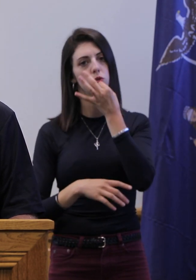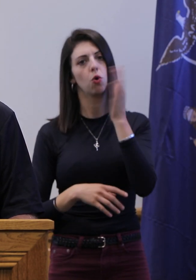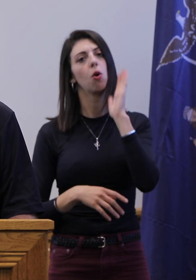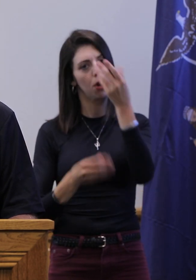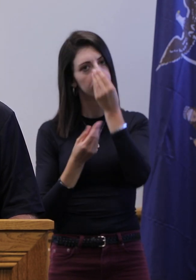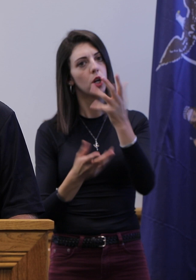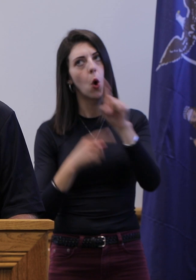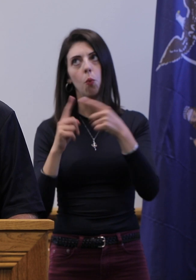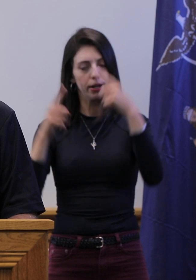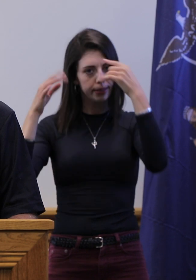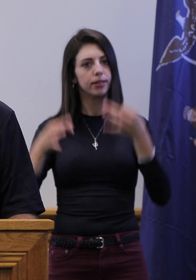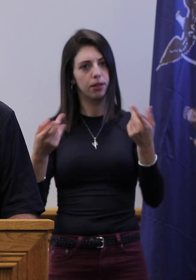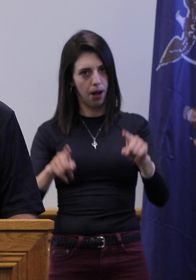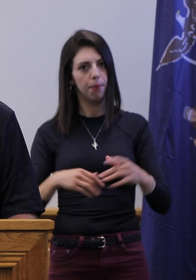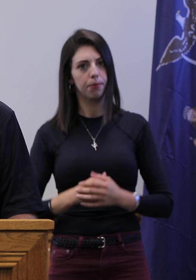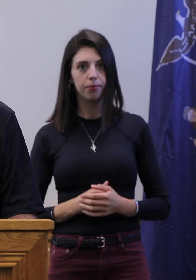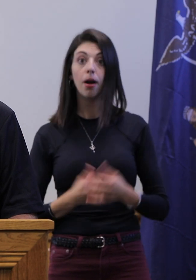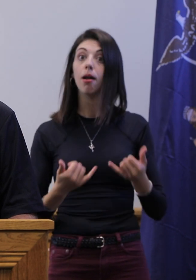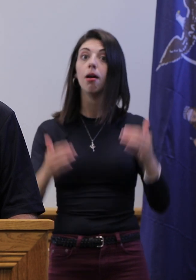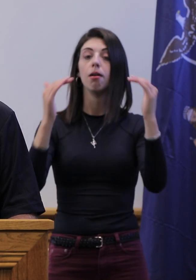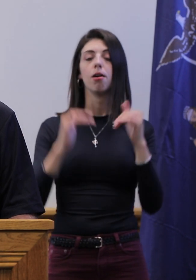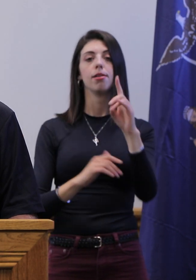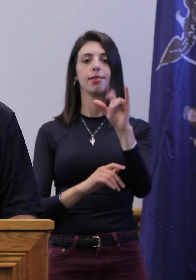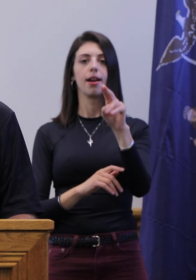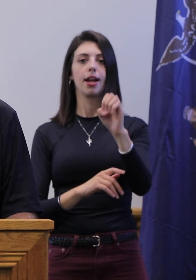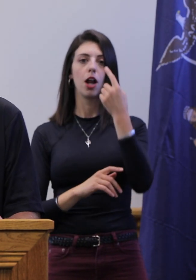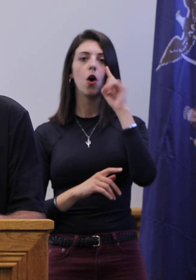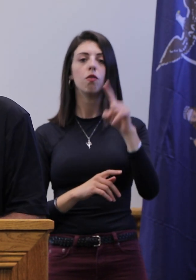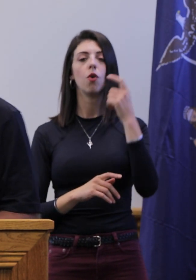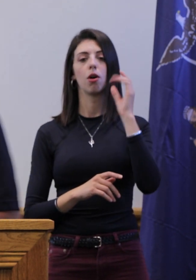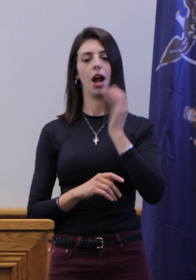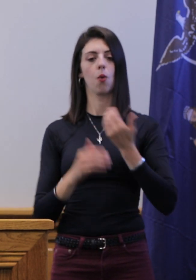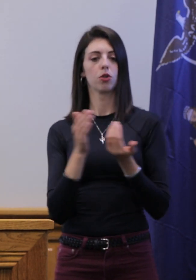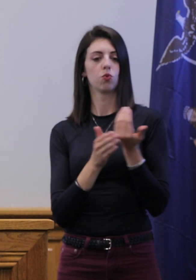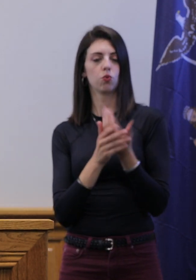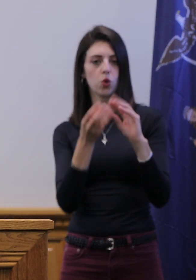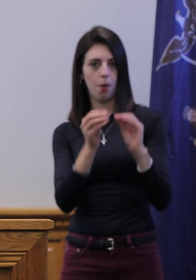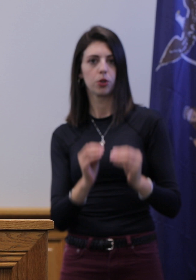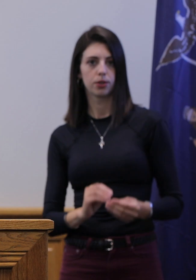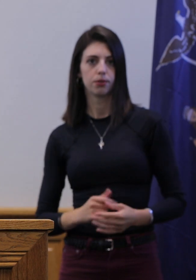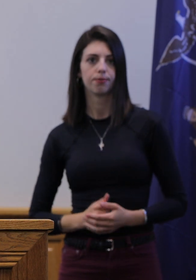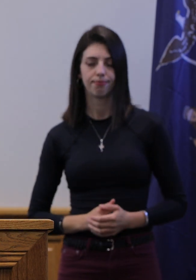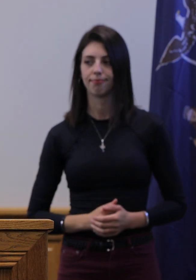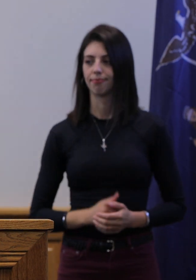important developments. And now Diane will report on the latest testing results.